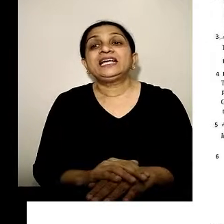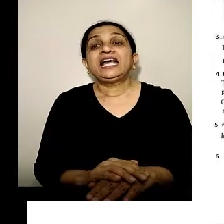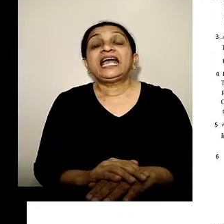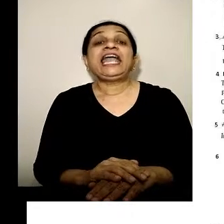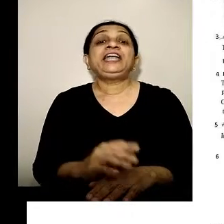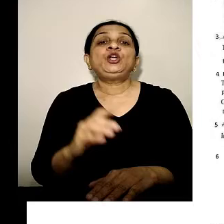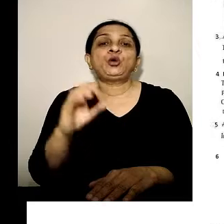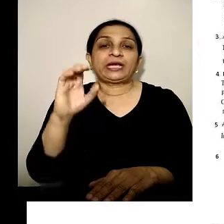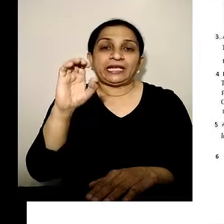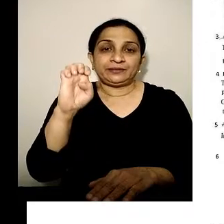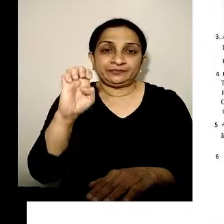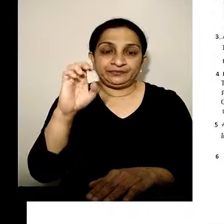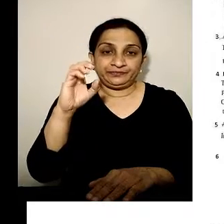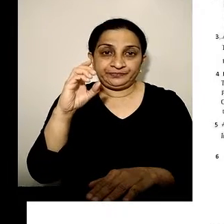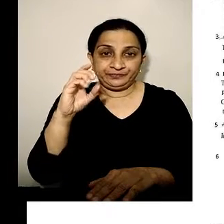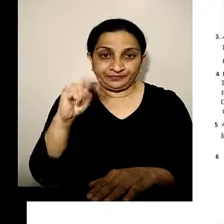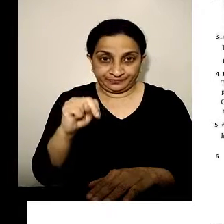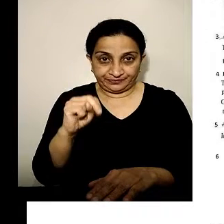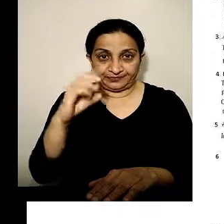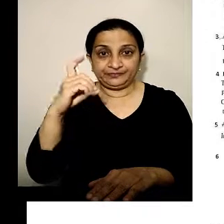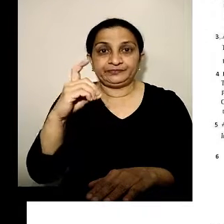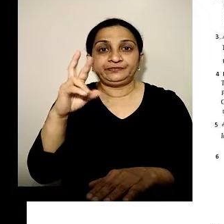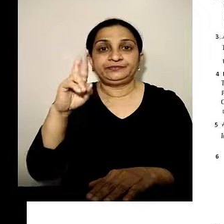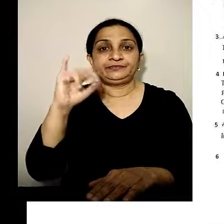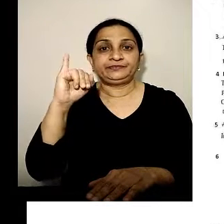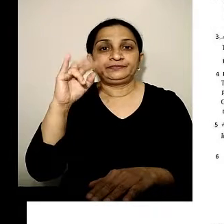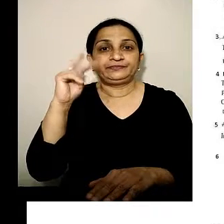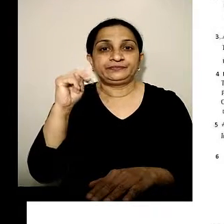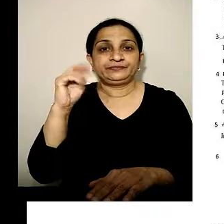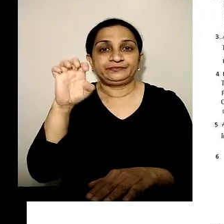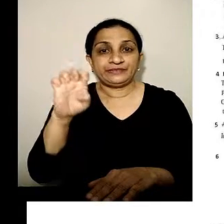and endocrine.